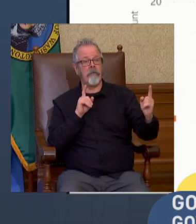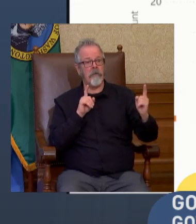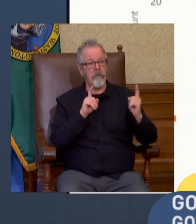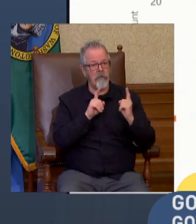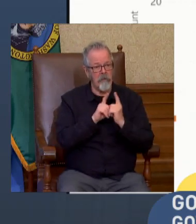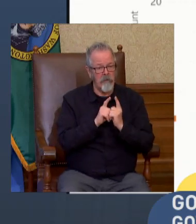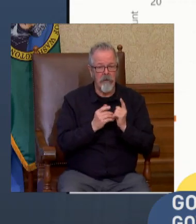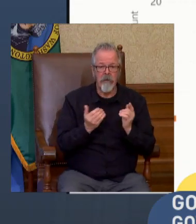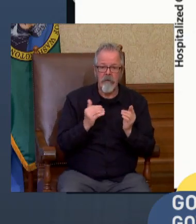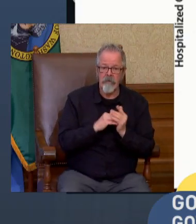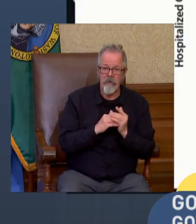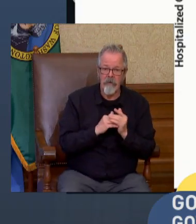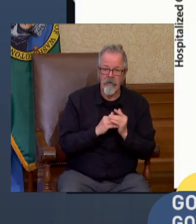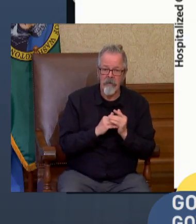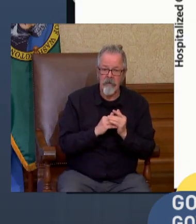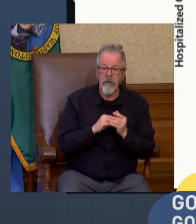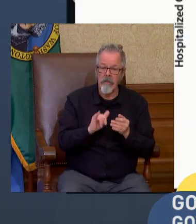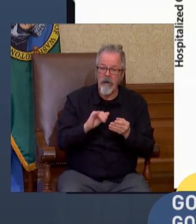next metric that we look at